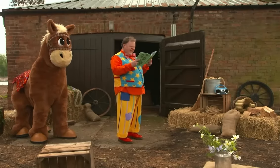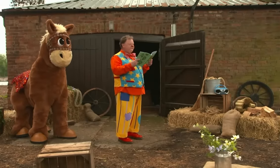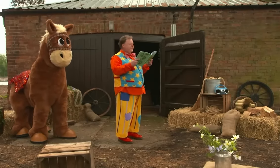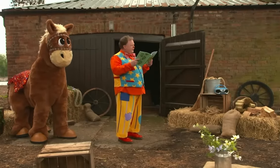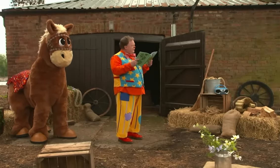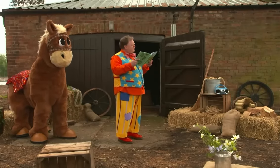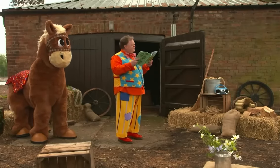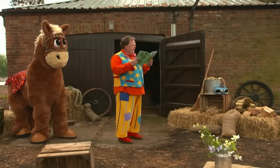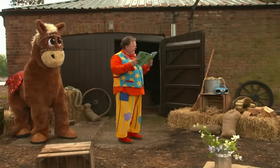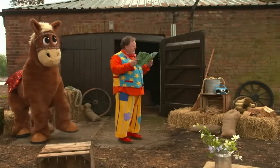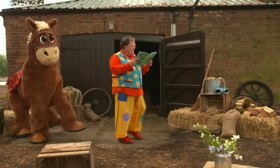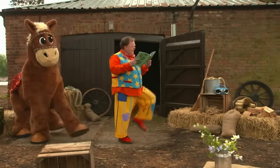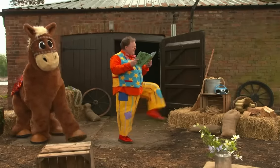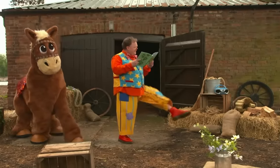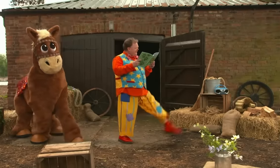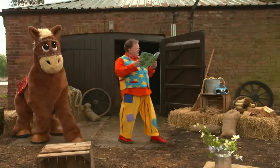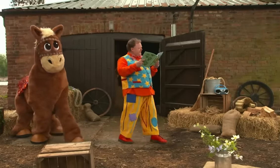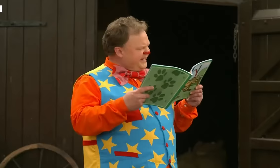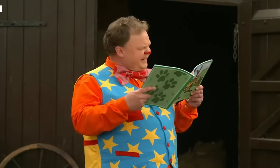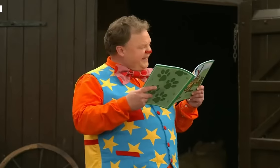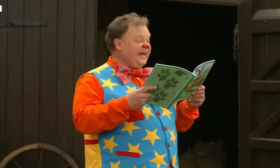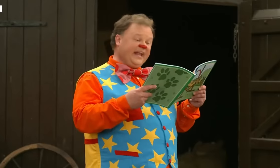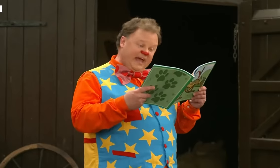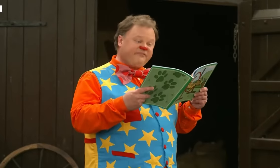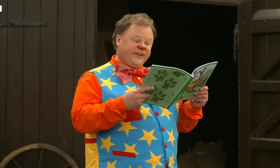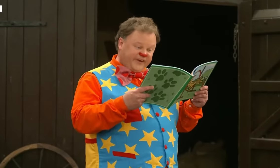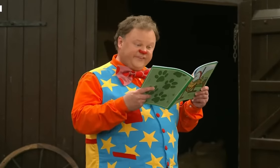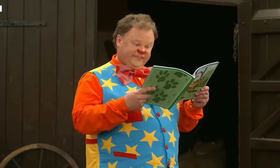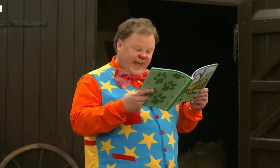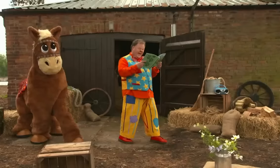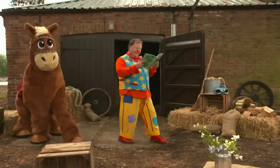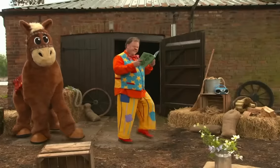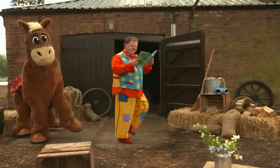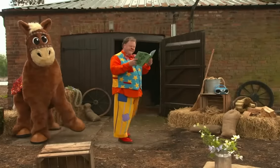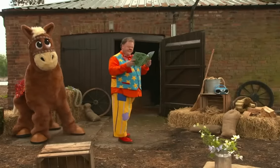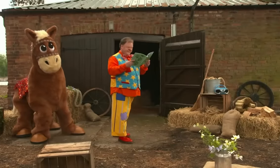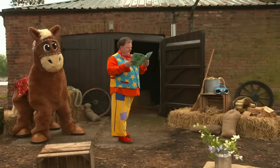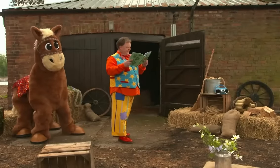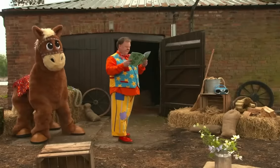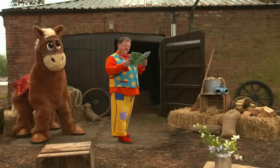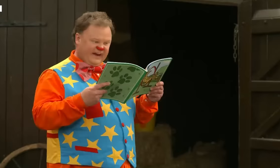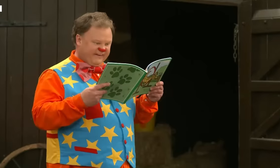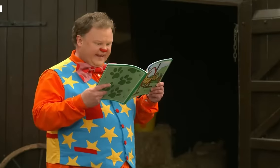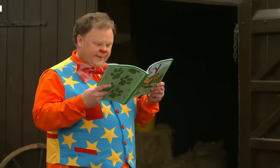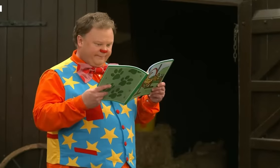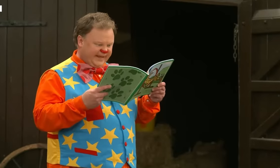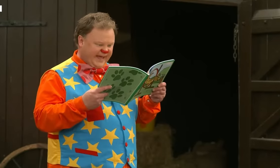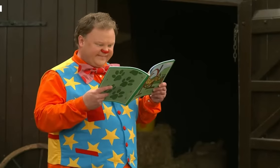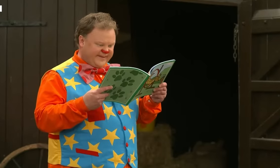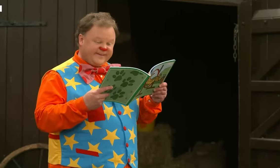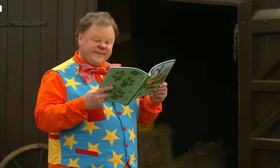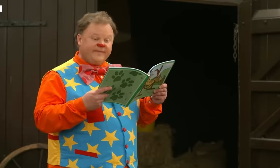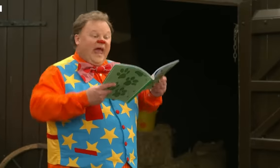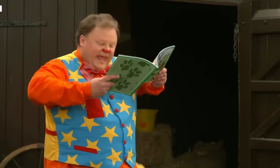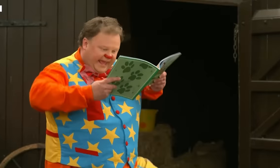left hoof in, your left hoof out. Seems very complicated.